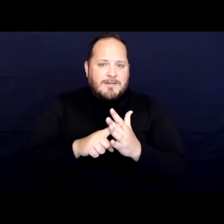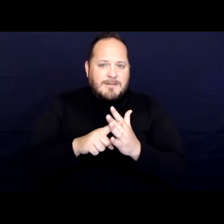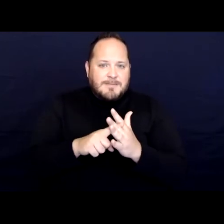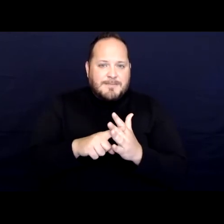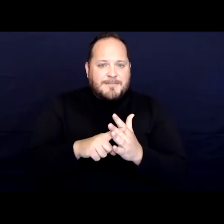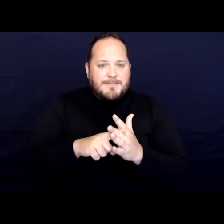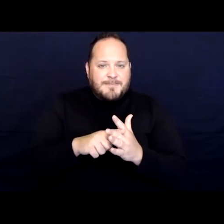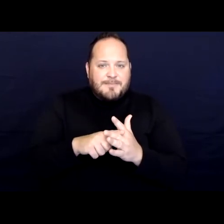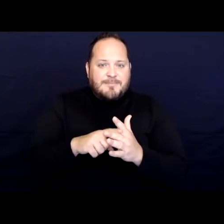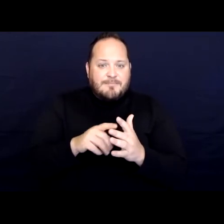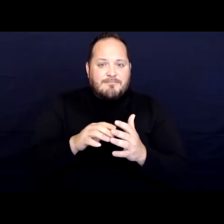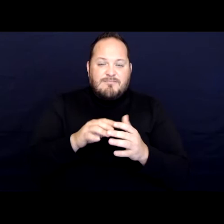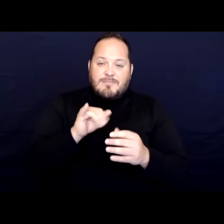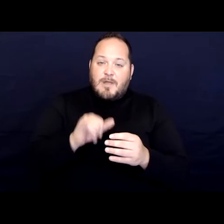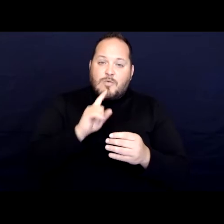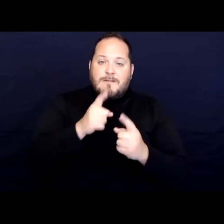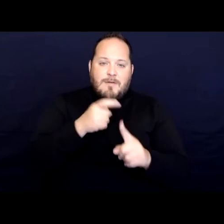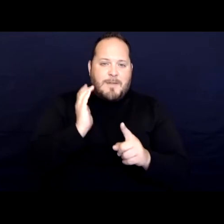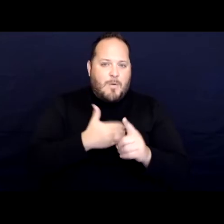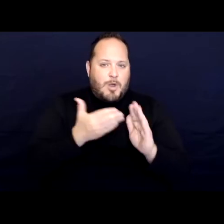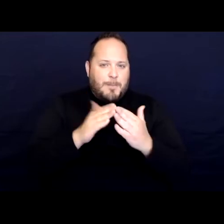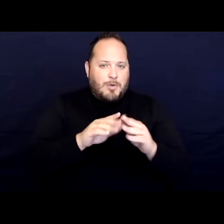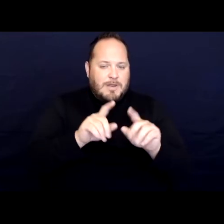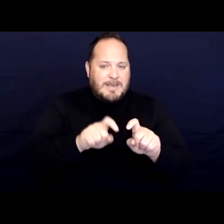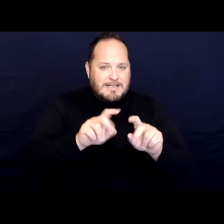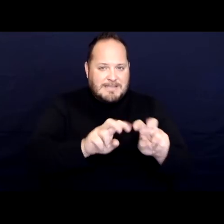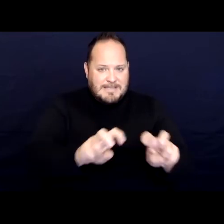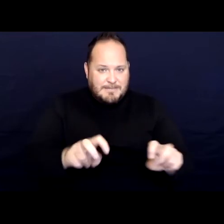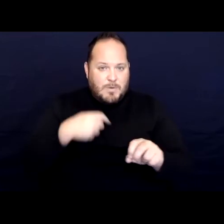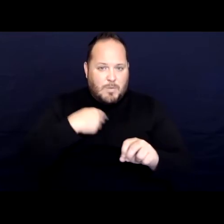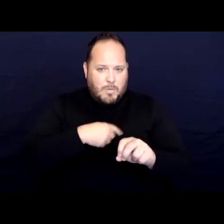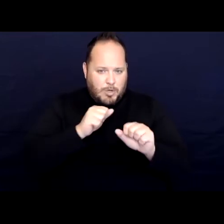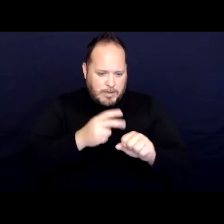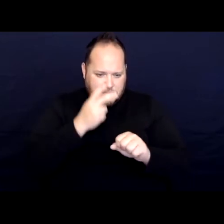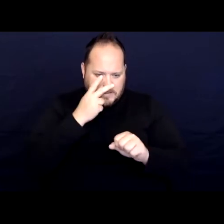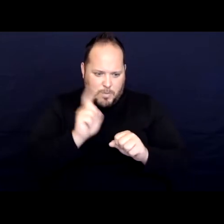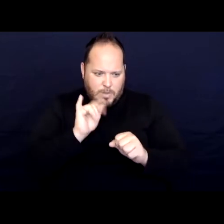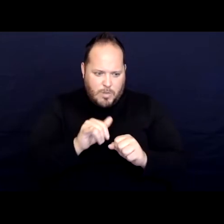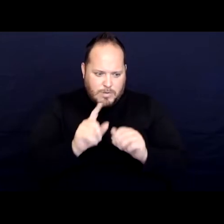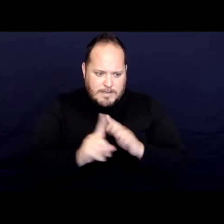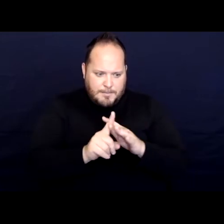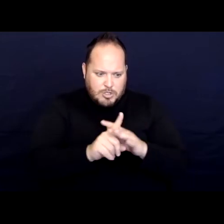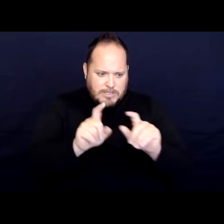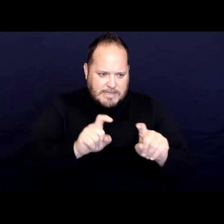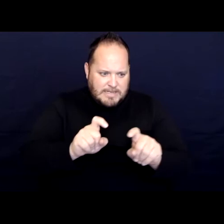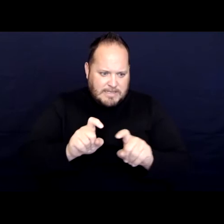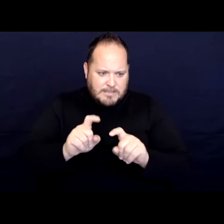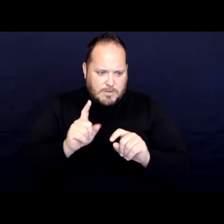as part of that community needs assessment. So we did our community needs assessment. We could see where these emerging needs were and where the vulnerabilities were